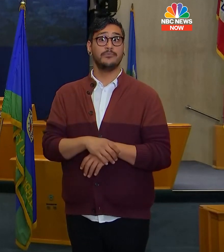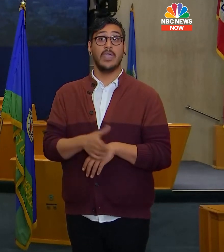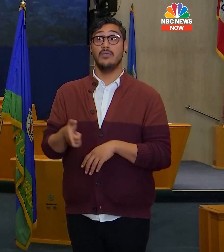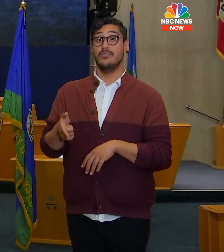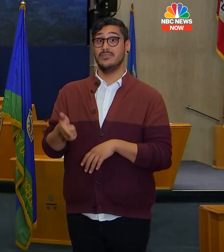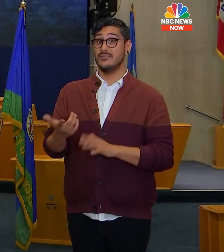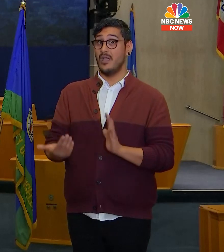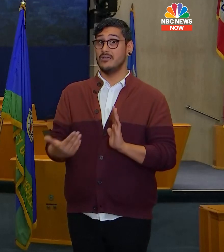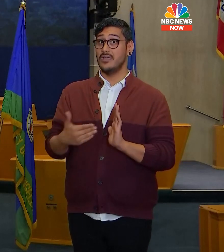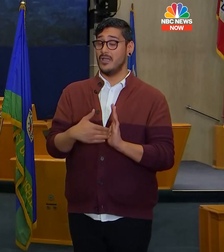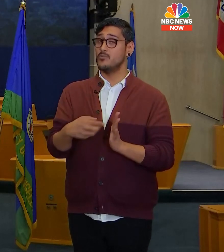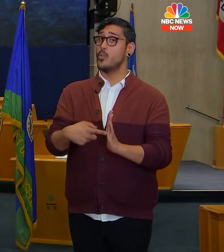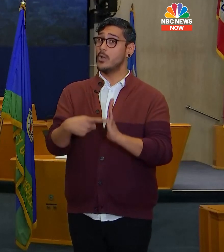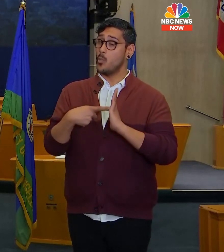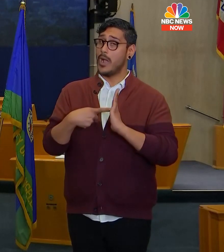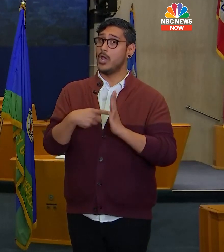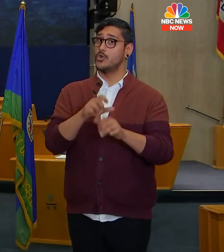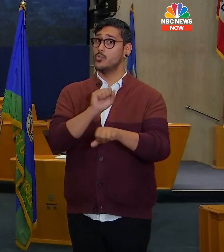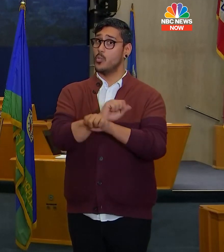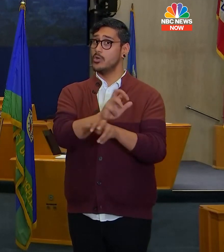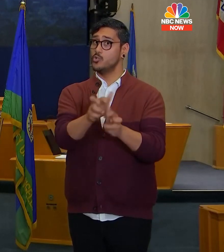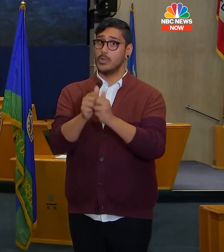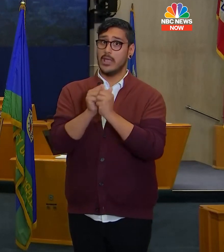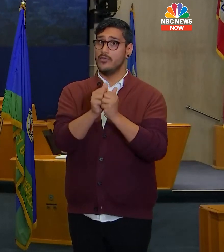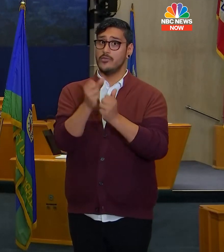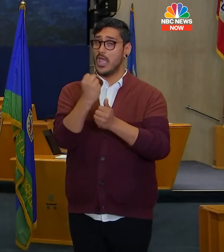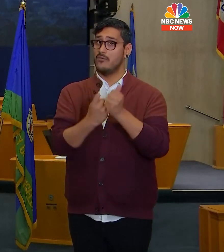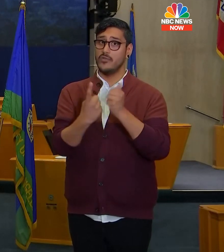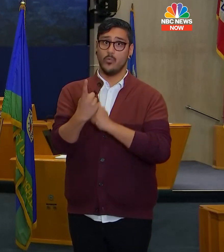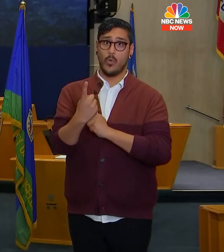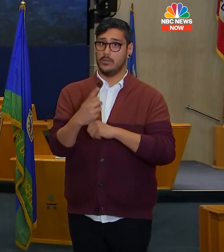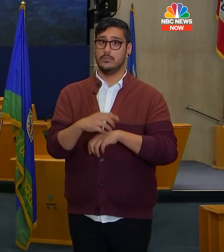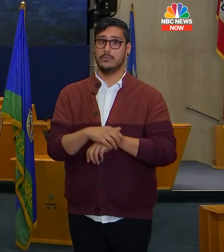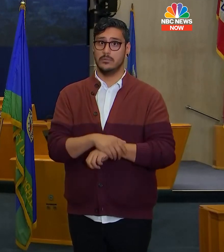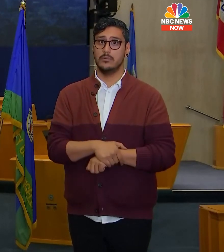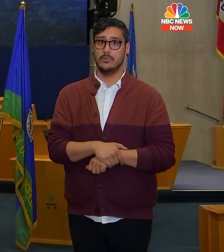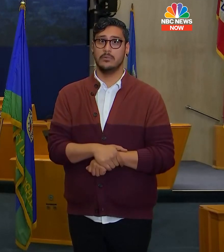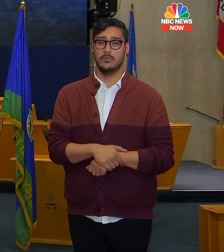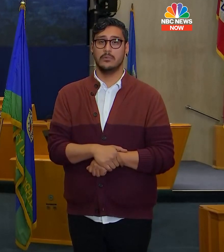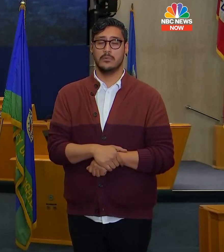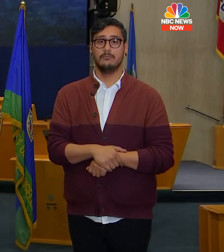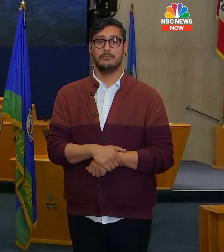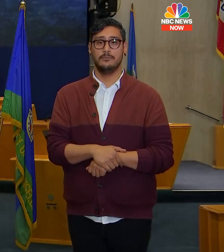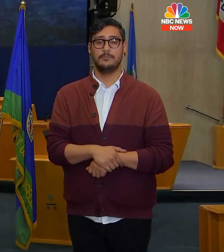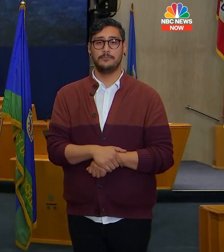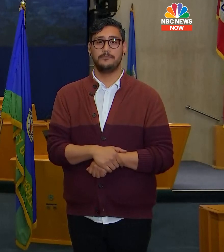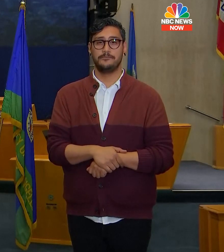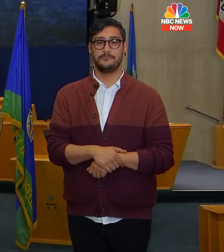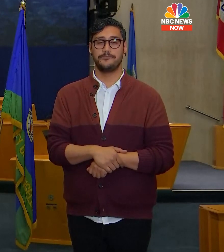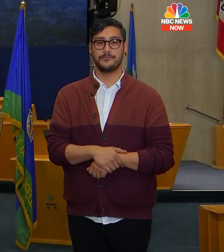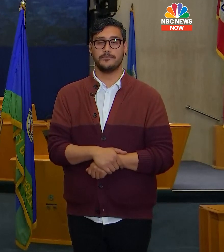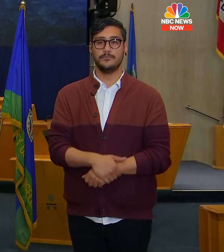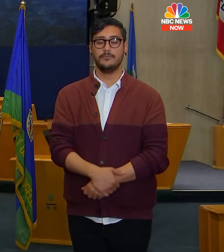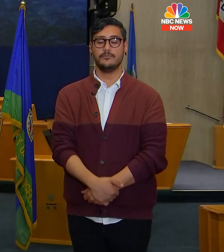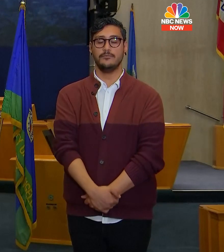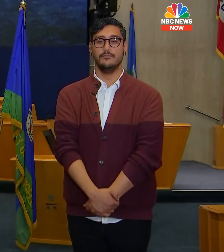again, it requires cooperation. It requires a collaboration of everything, of everybody. So